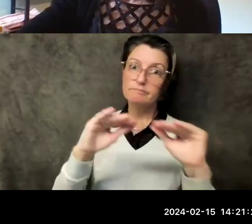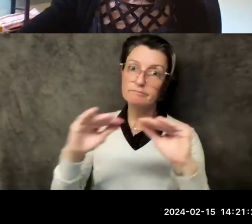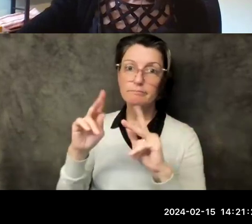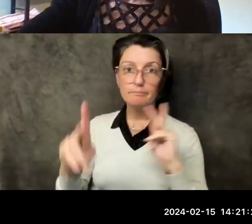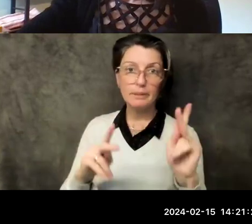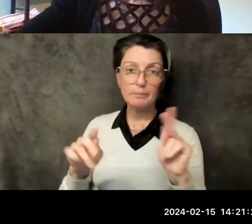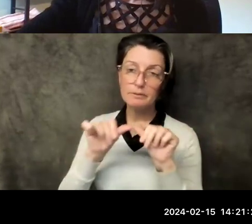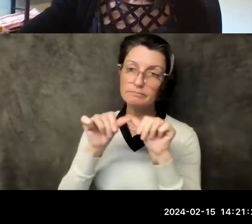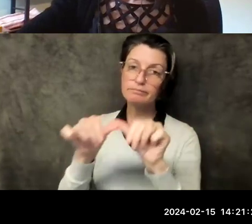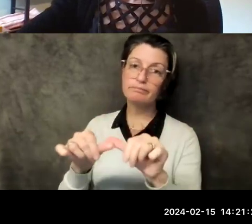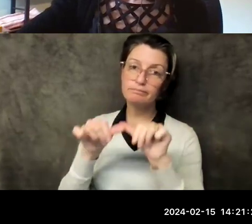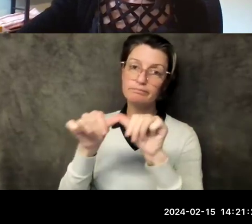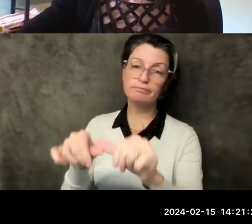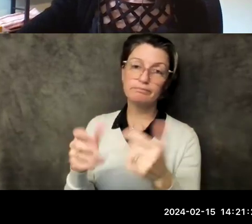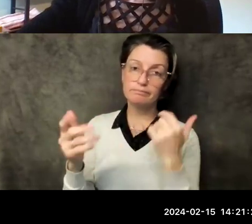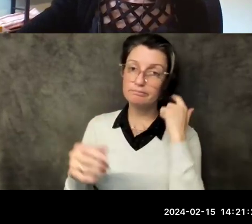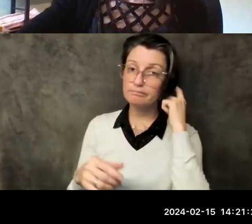And, you know, I have had students say,